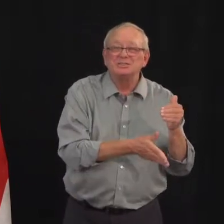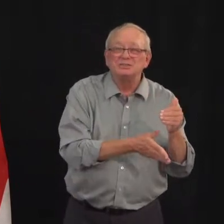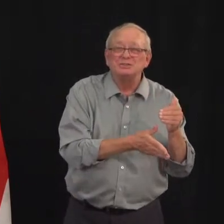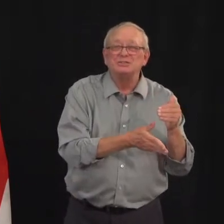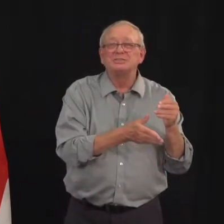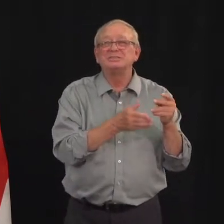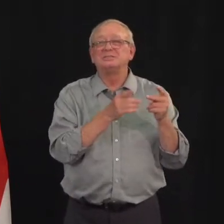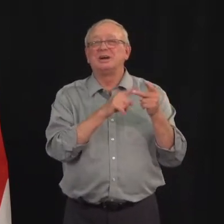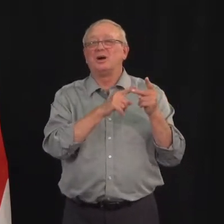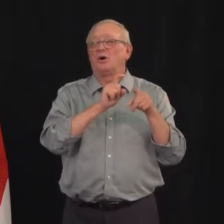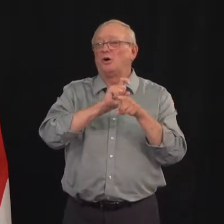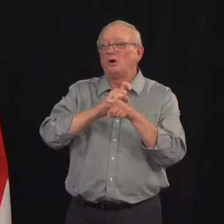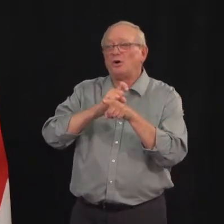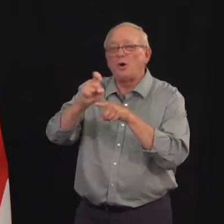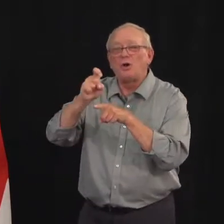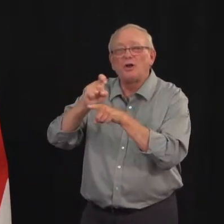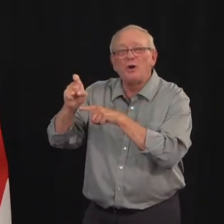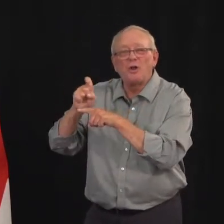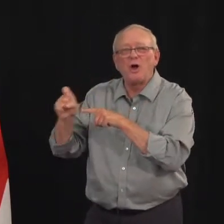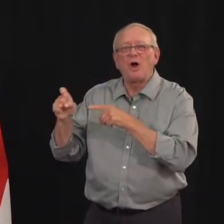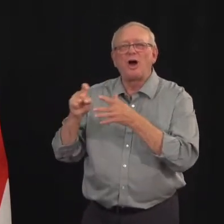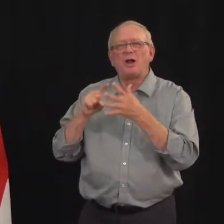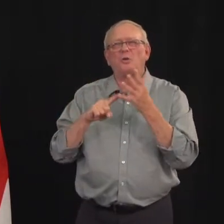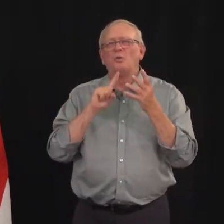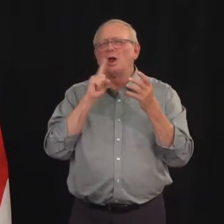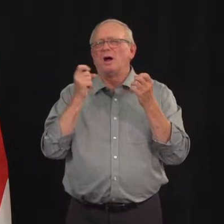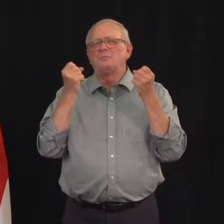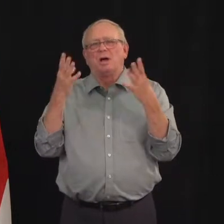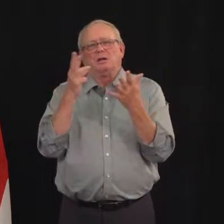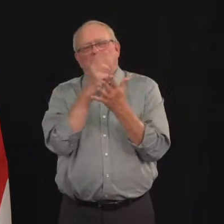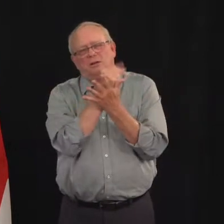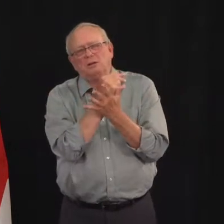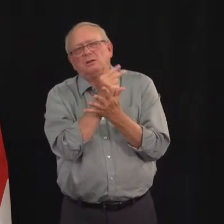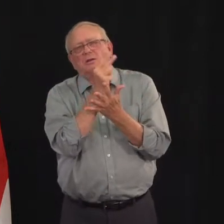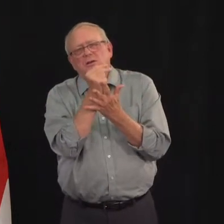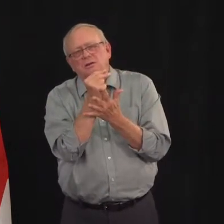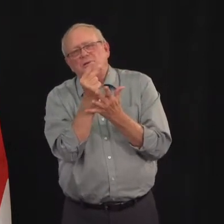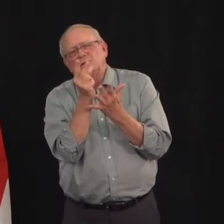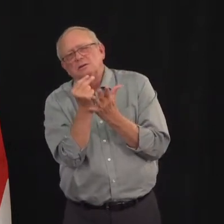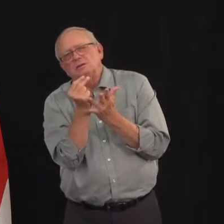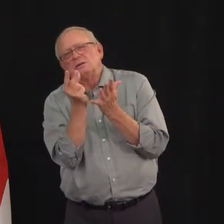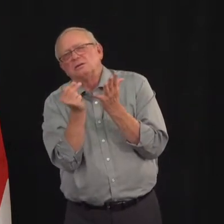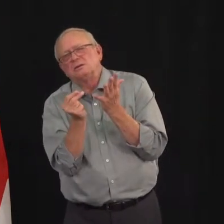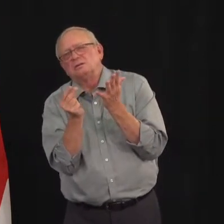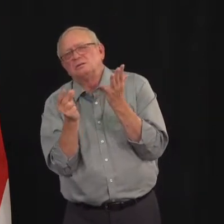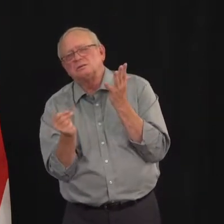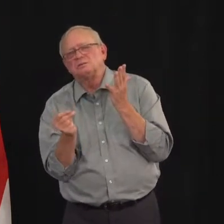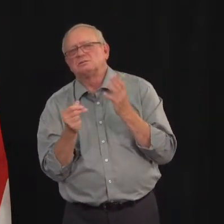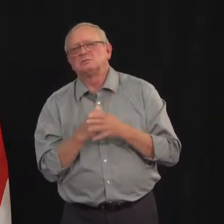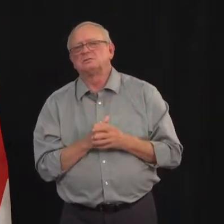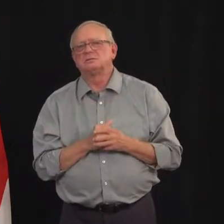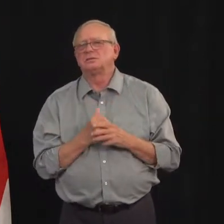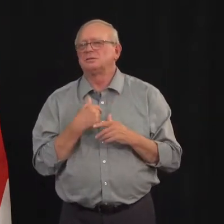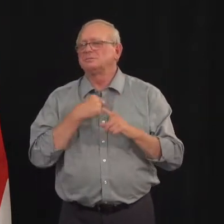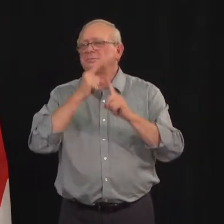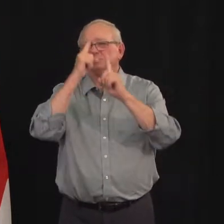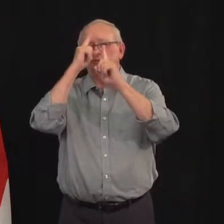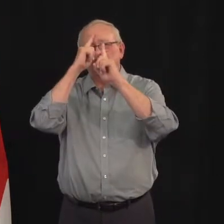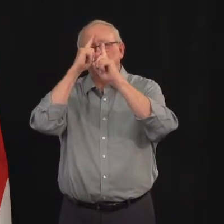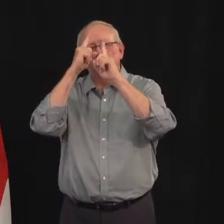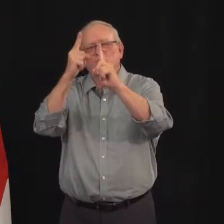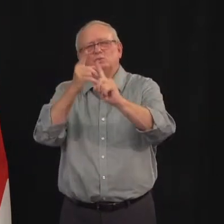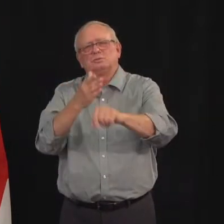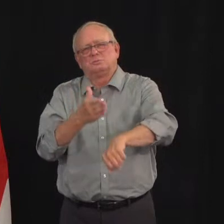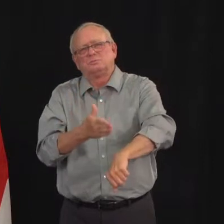calls back to the individuals who have had a test done, that we are continually working on